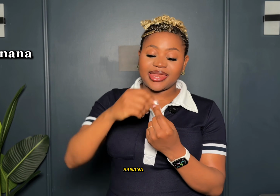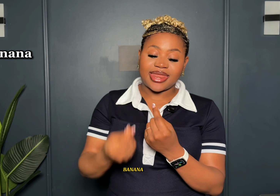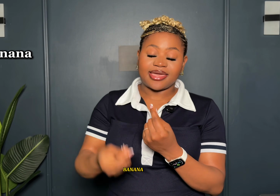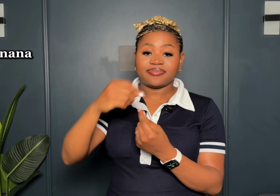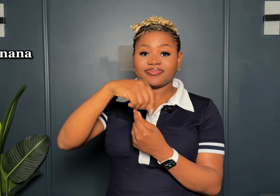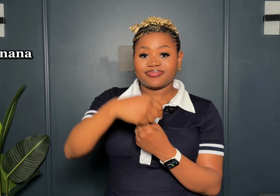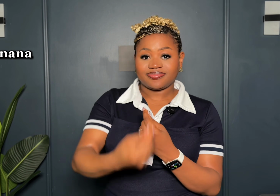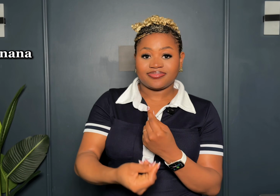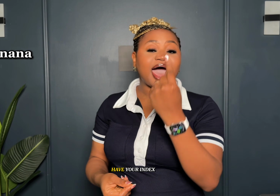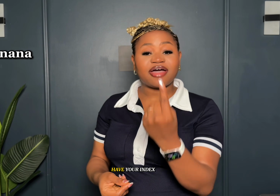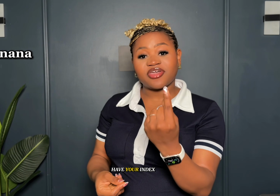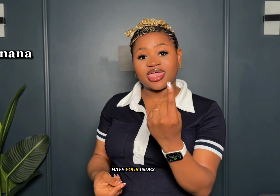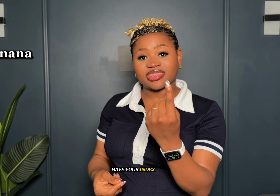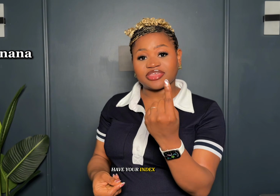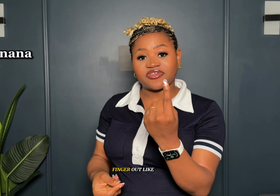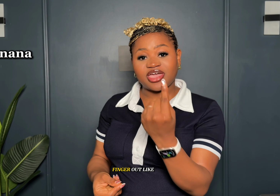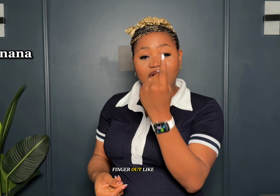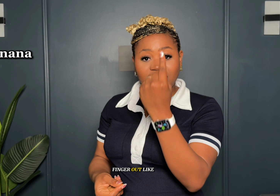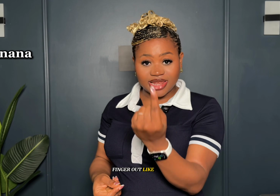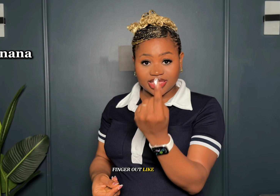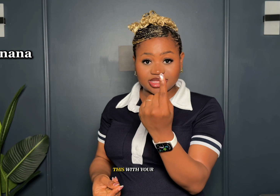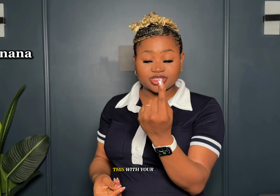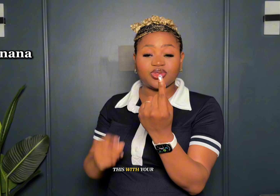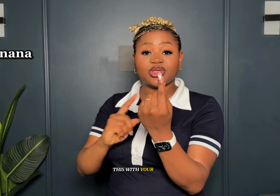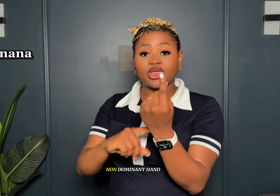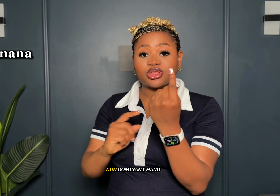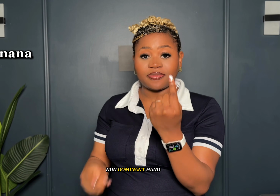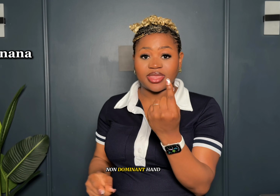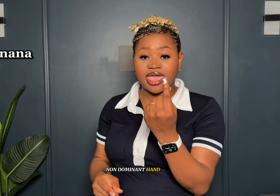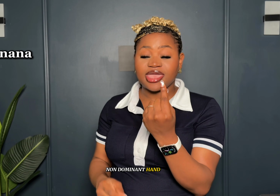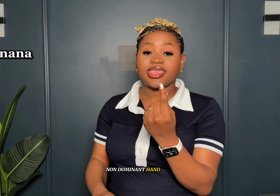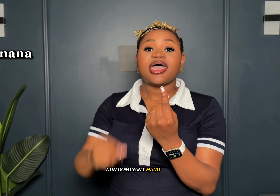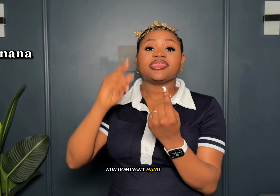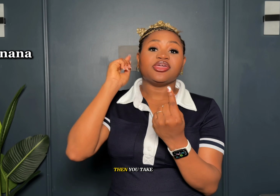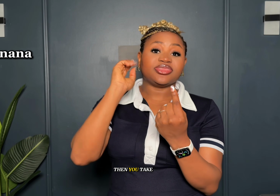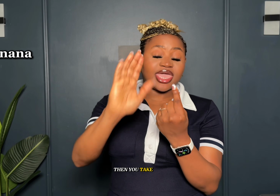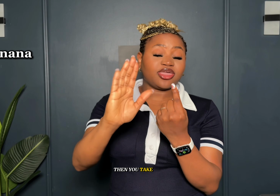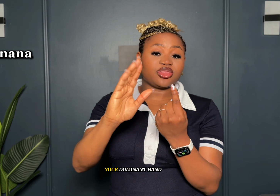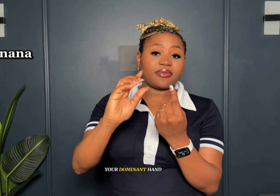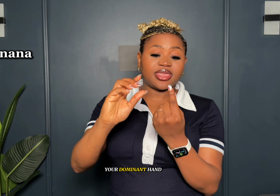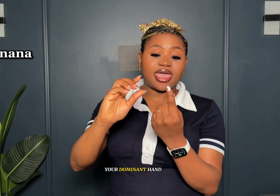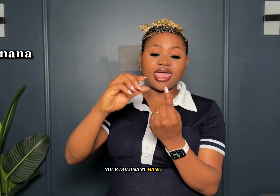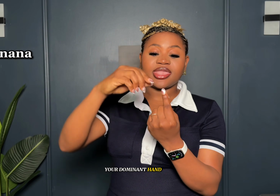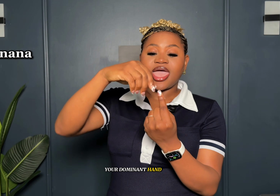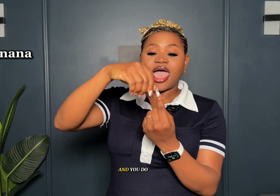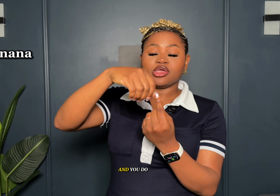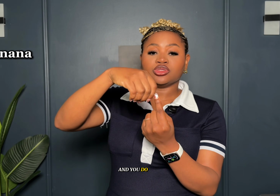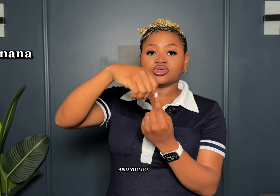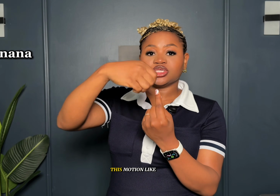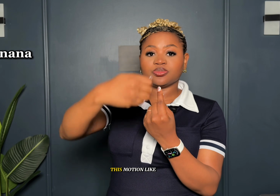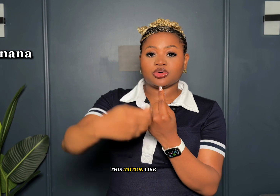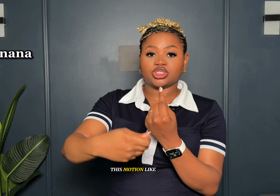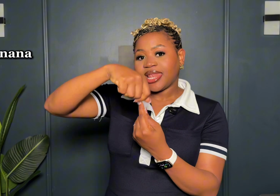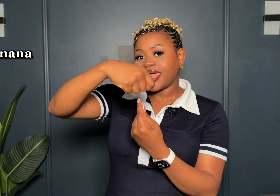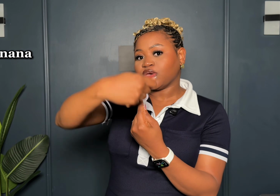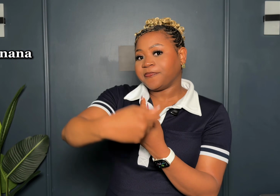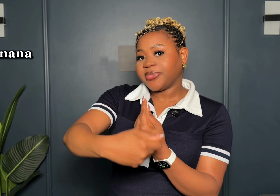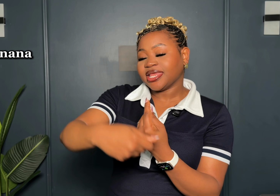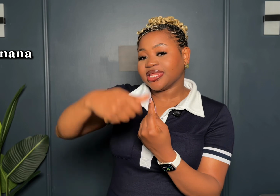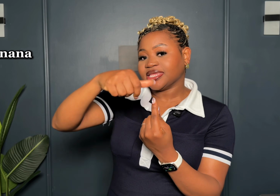Banana. Have your index finger out like this with your non-dominant hand. Then you take your dominant hand and you do this motion like you're peeling